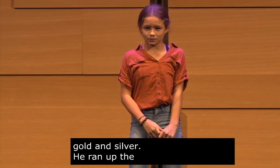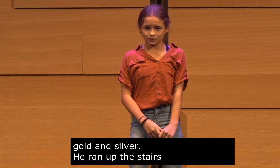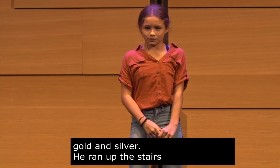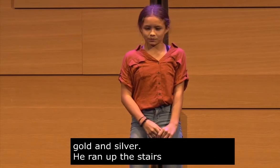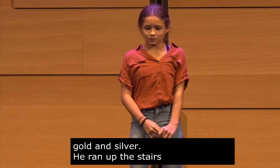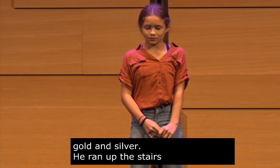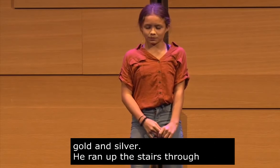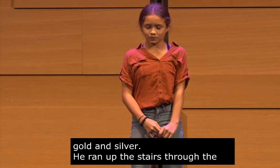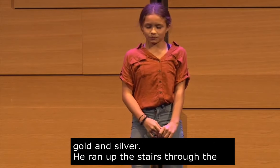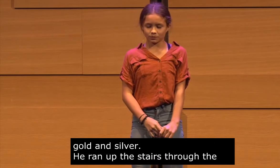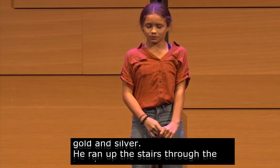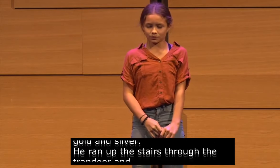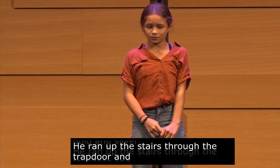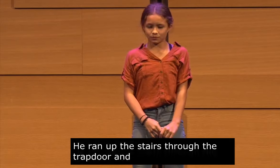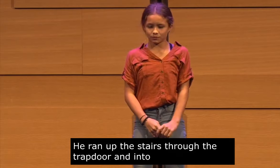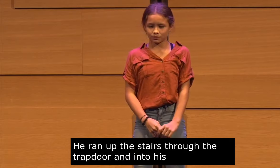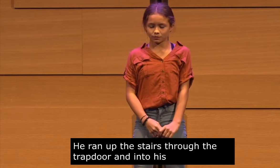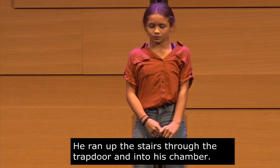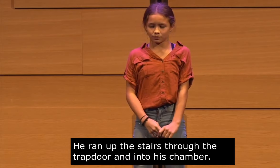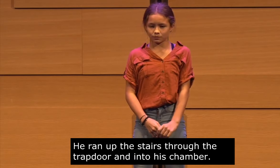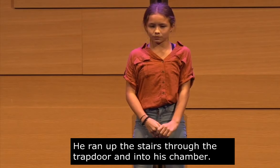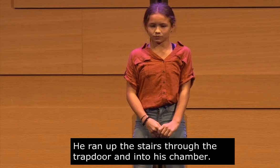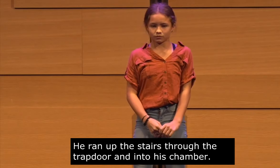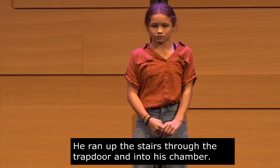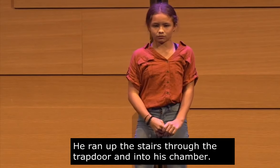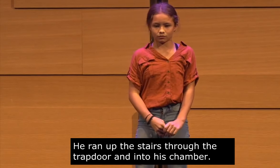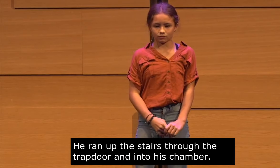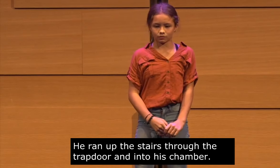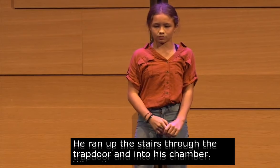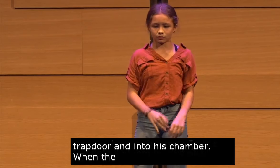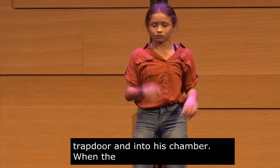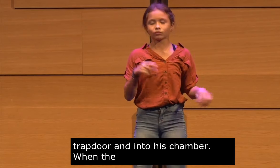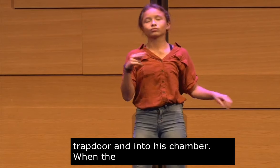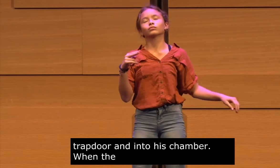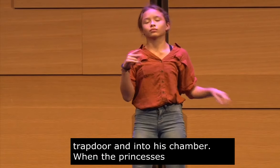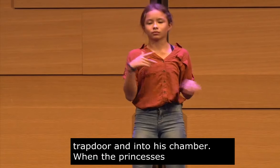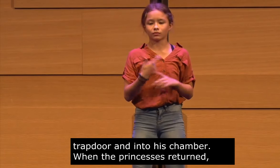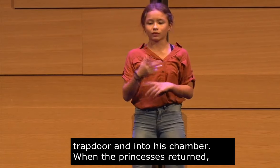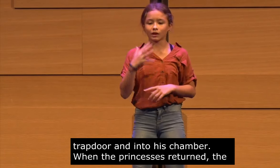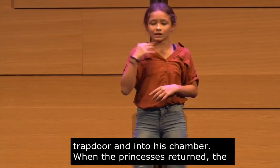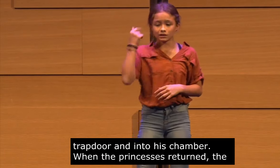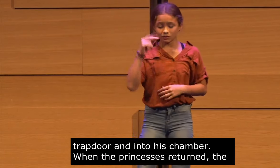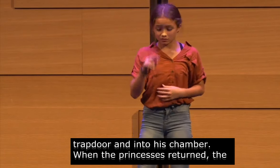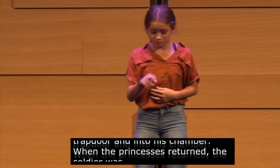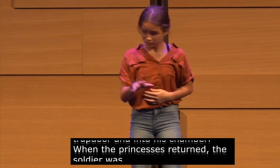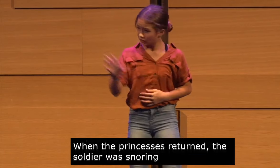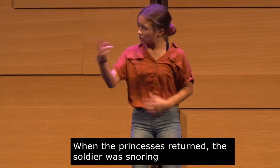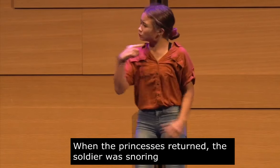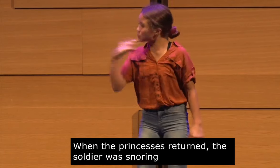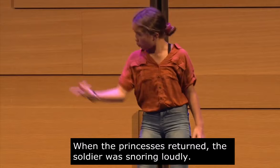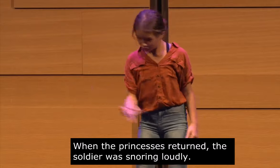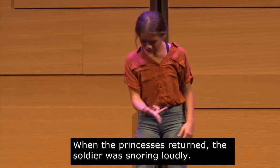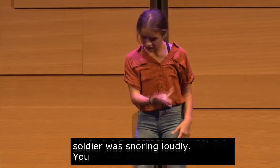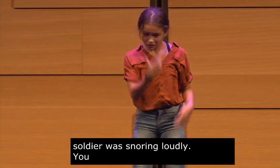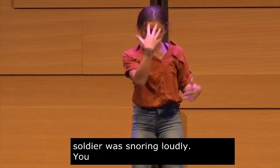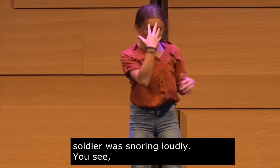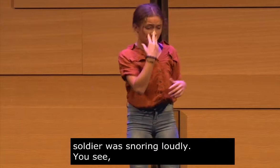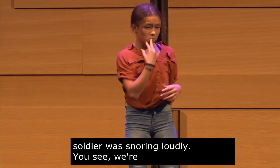up the stairs through the trap door and into his chamber. When the princesses returned, the soldier was snoring loudly. "You